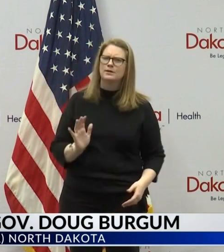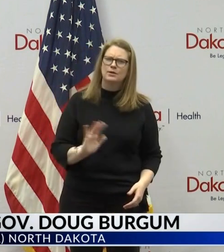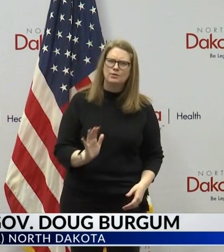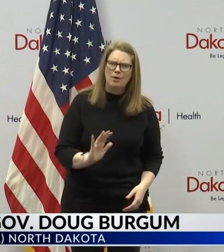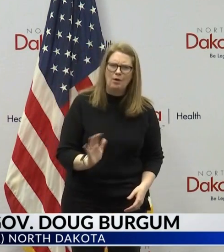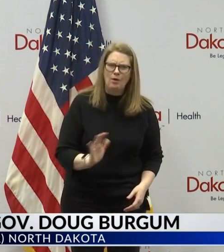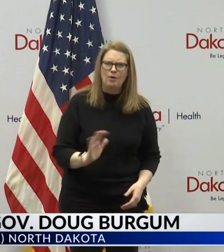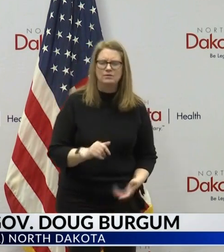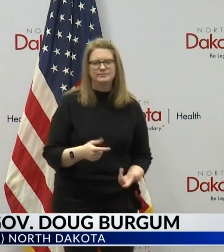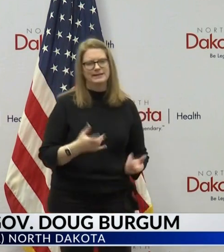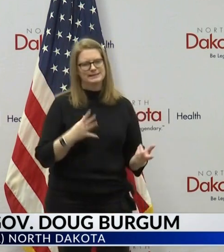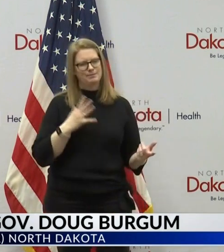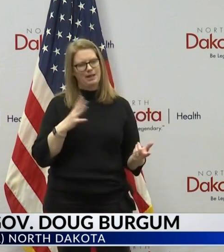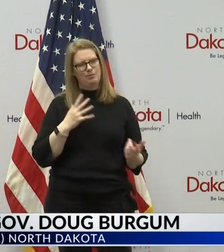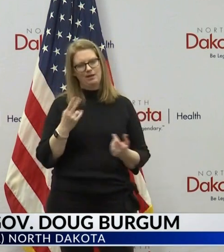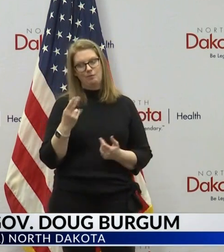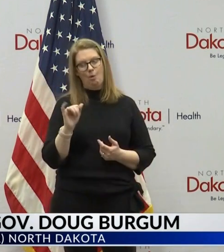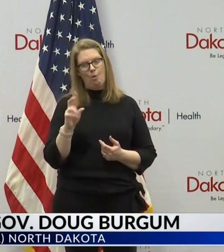way of saying hoarding, but